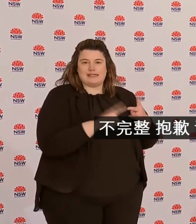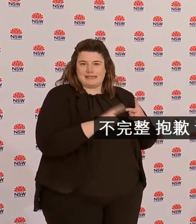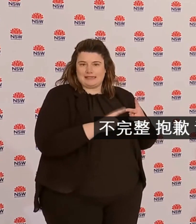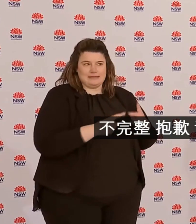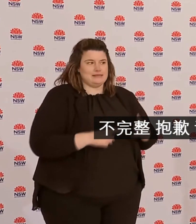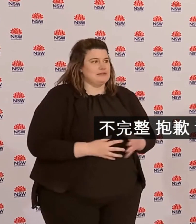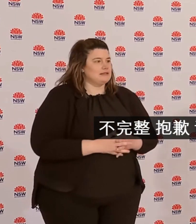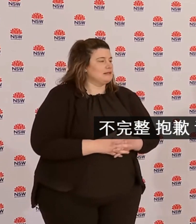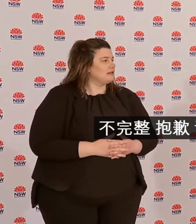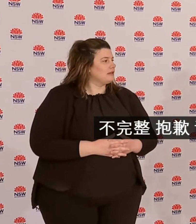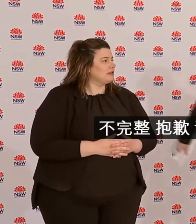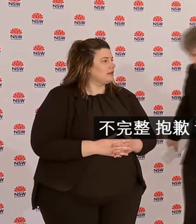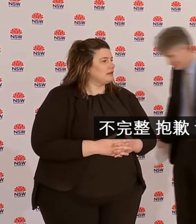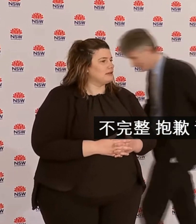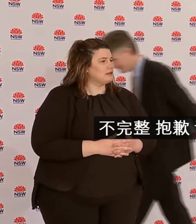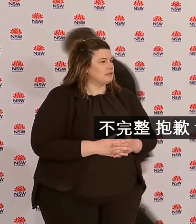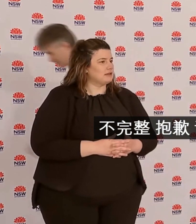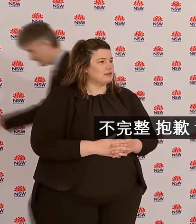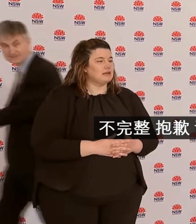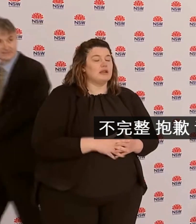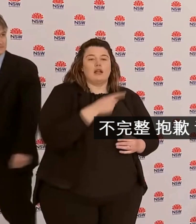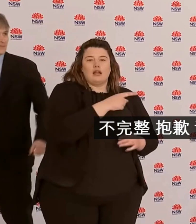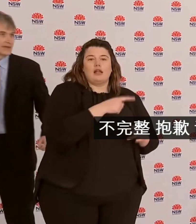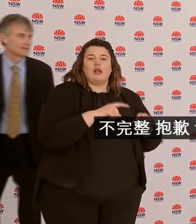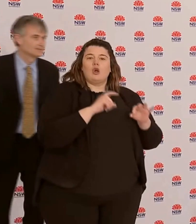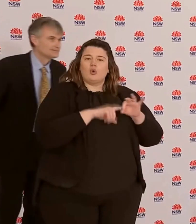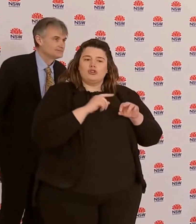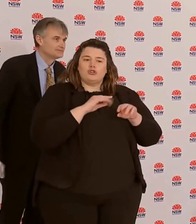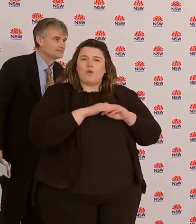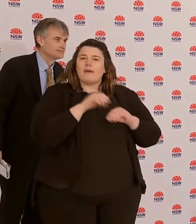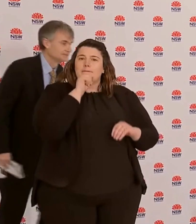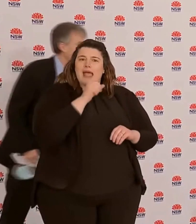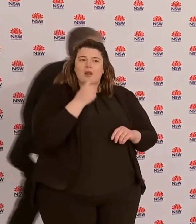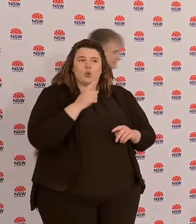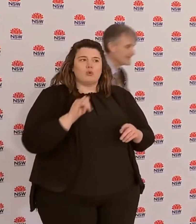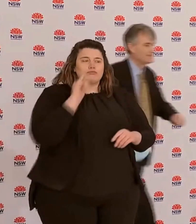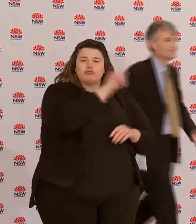vaccine. Thank you. And could I ask about the gentleman who went to Queensland?